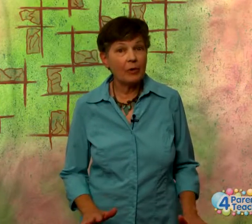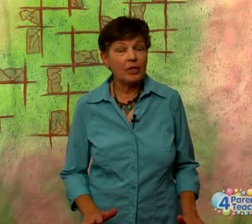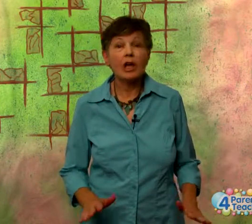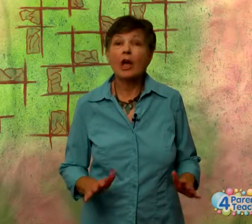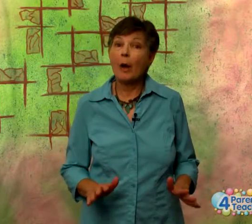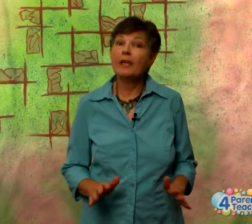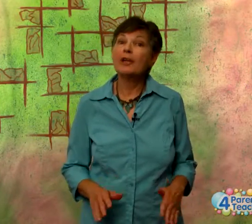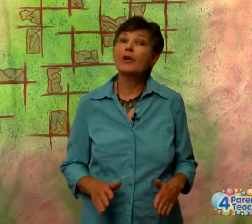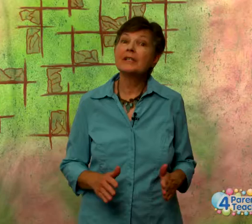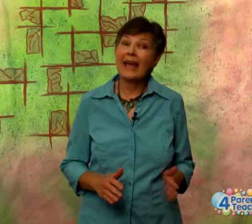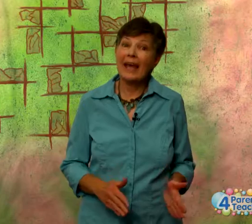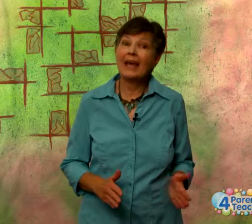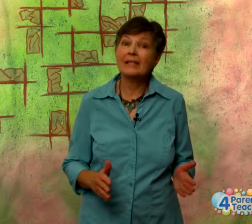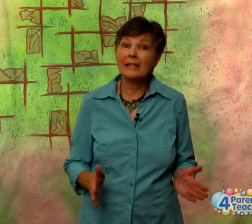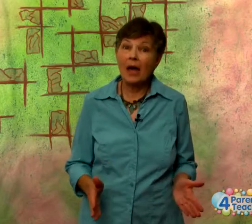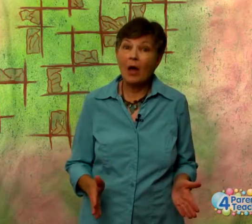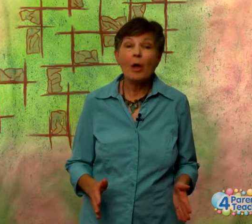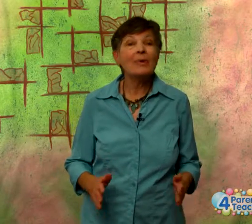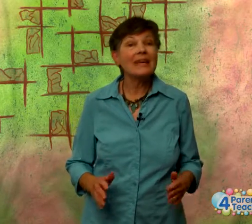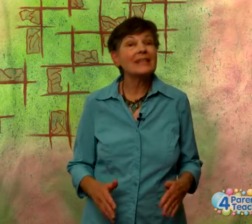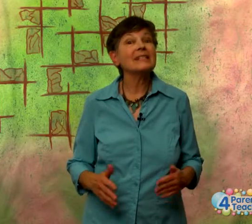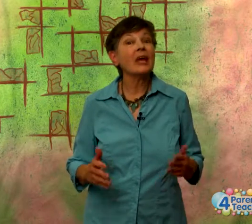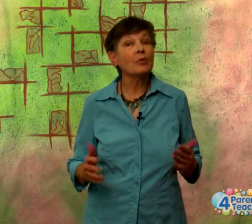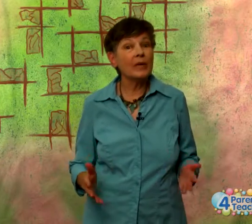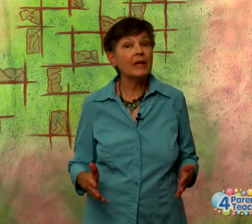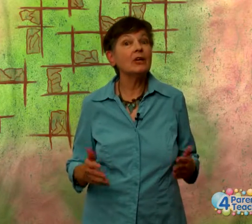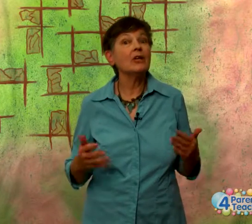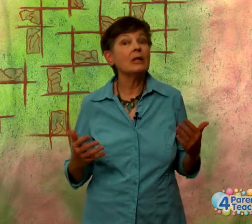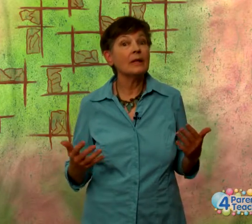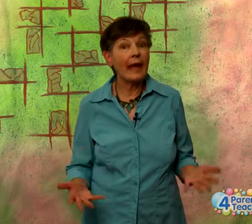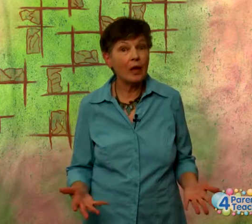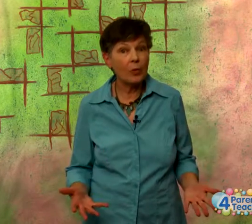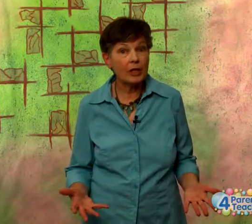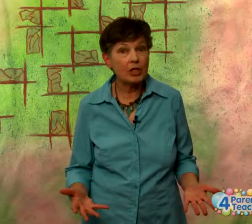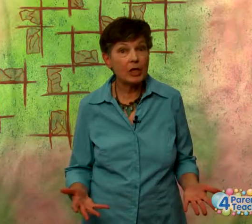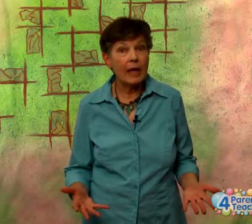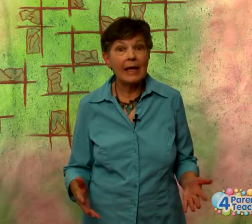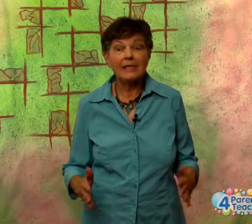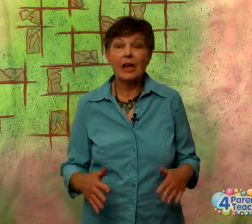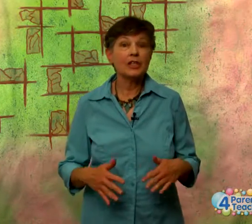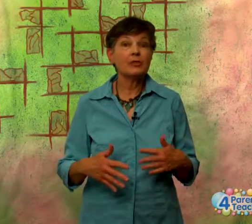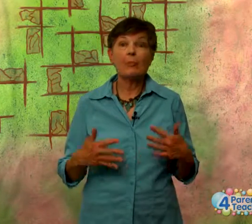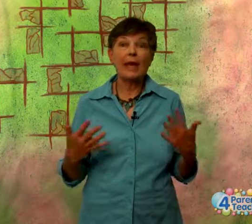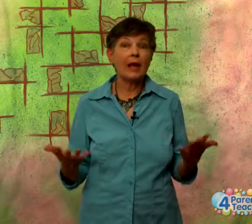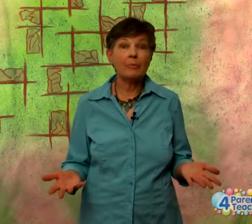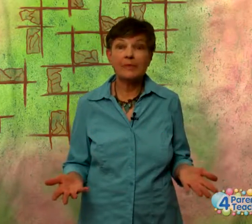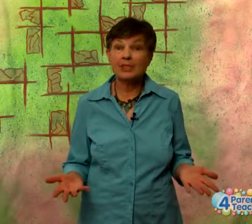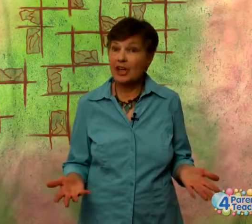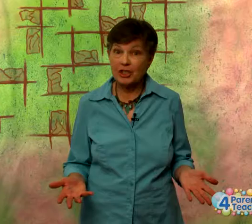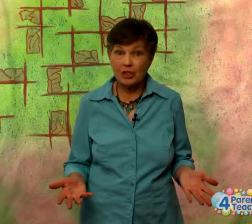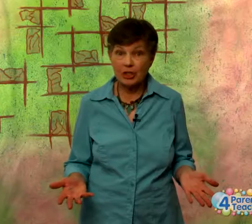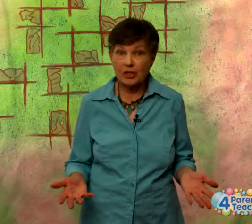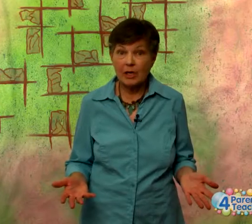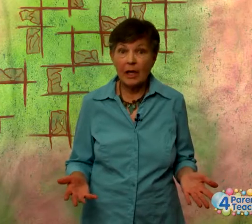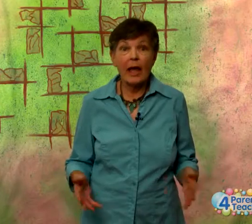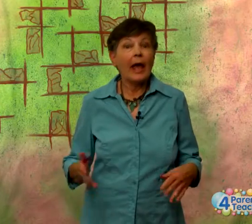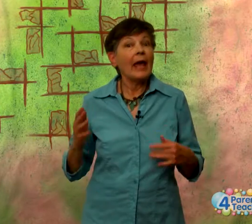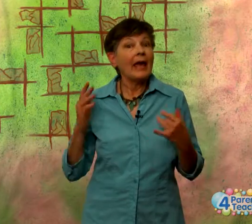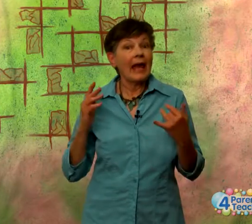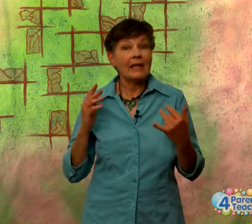Language, commonly known as ASL, because it's a real language. It's not just made up gestures. It has